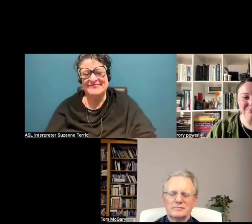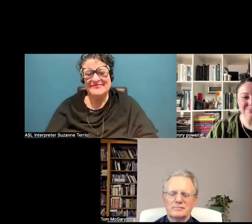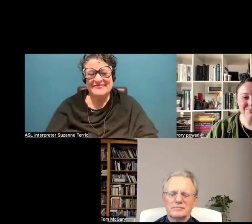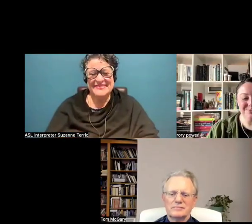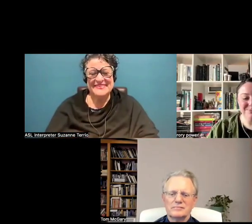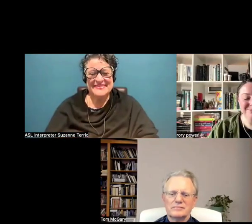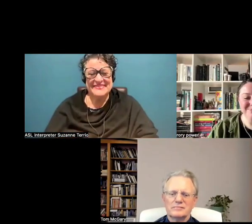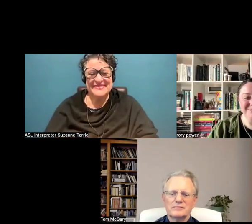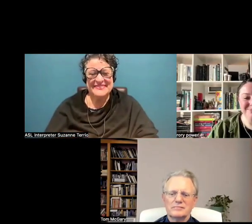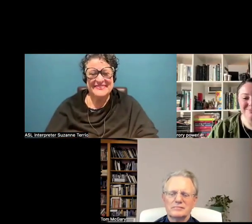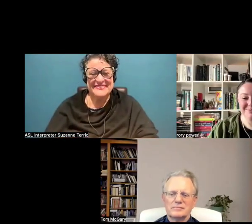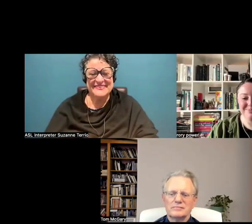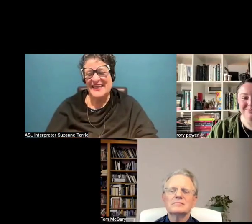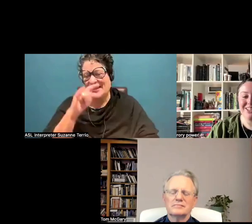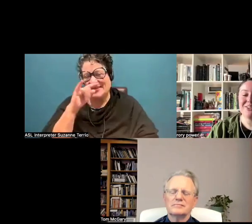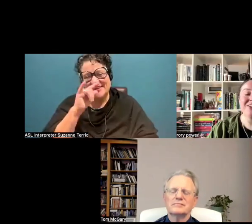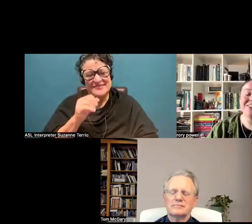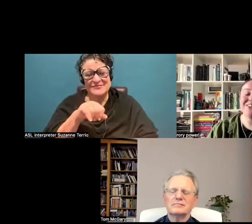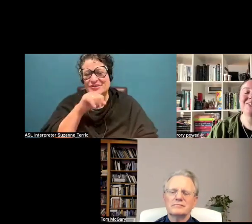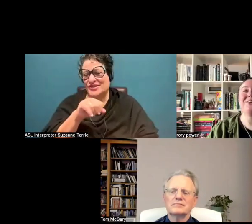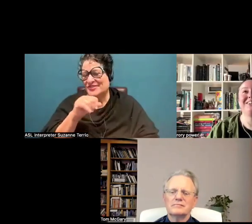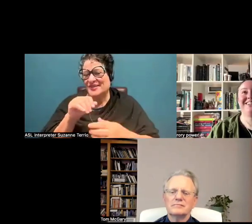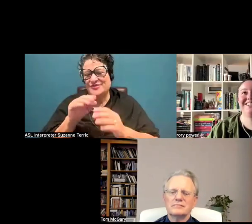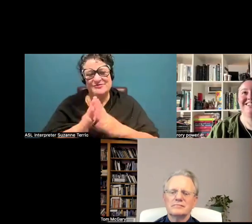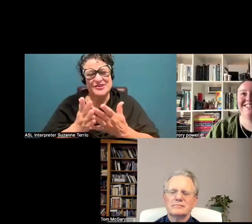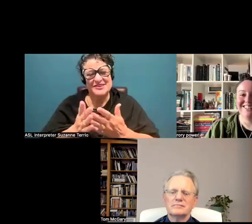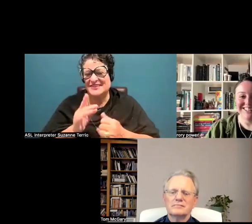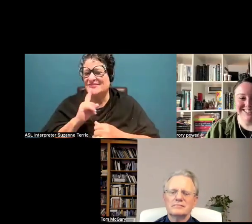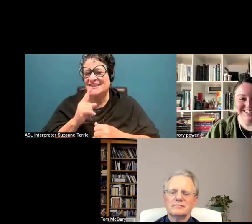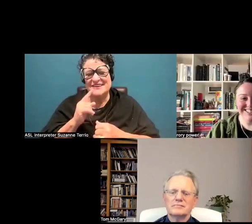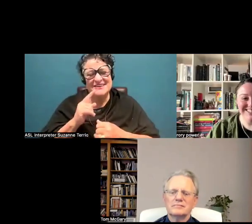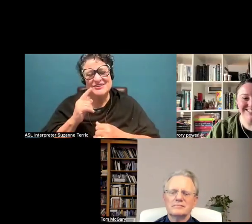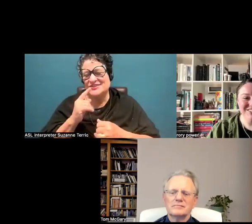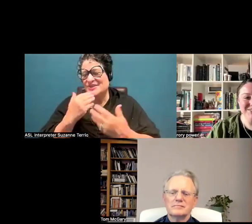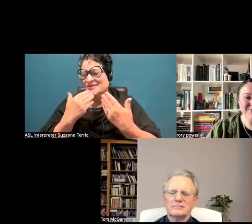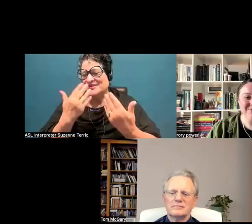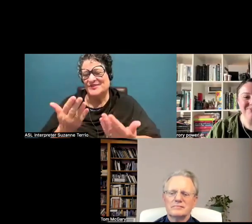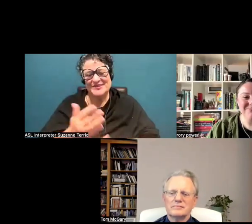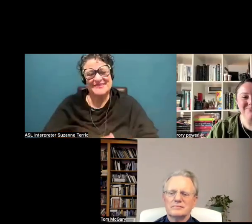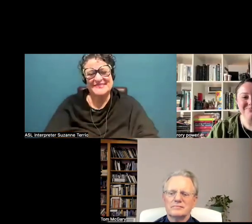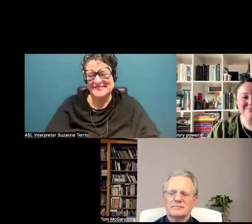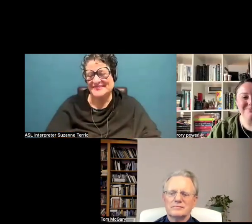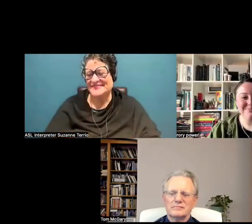Um, our kids love those books. They're so good. mm, Yeah.